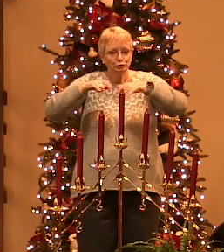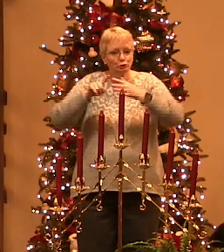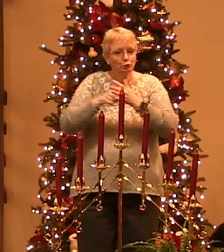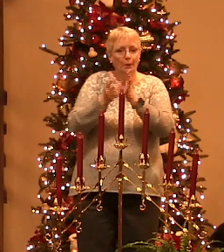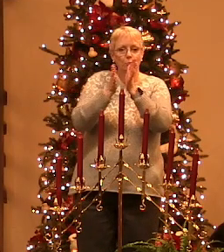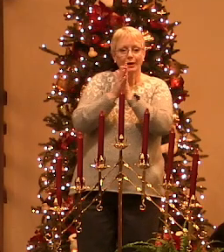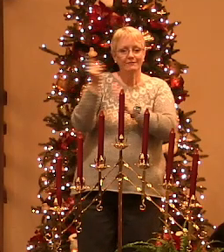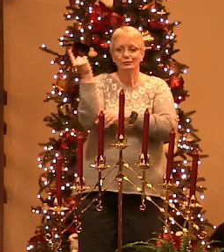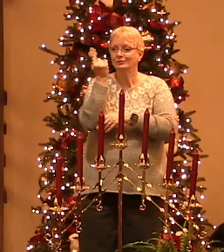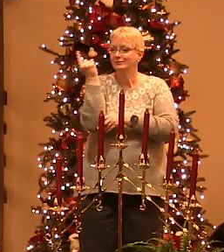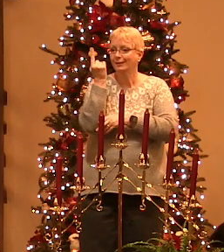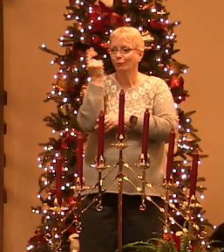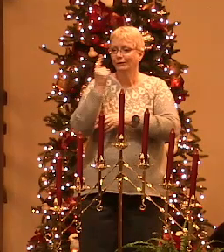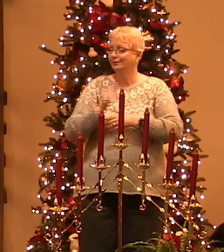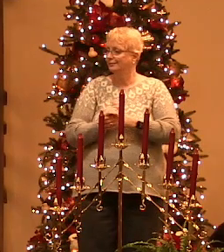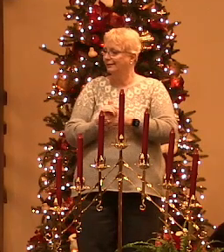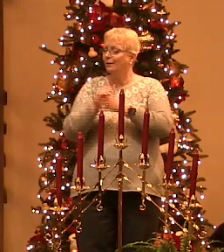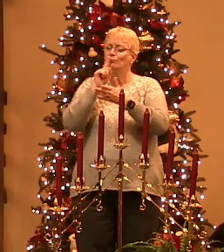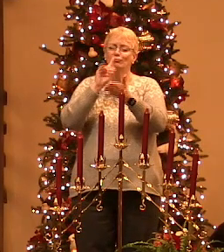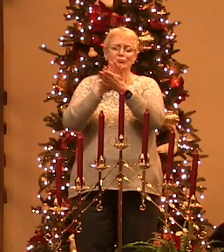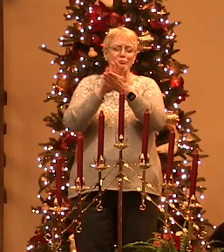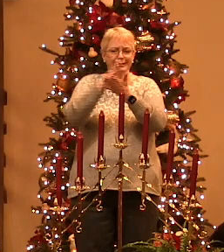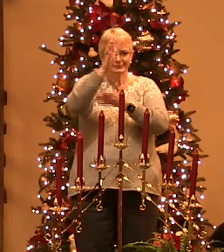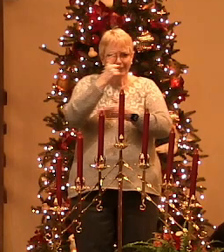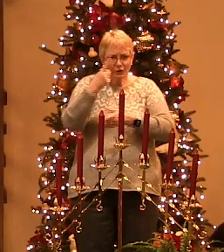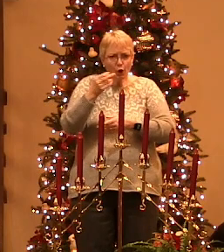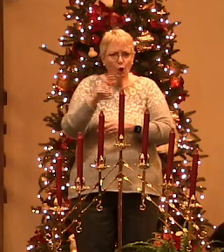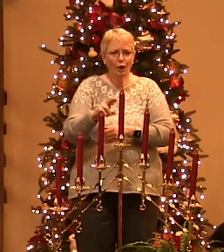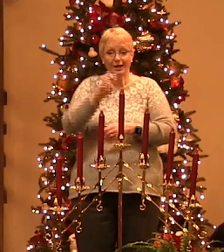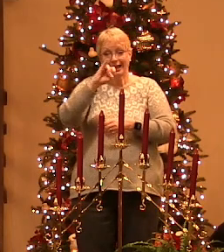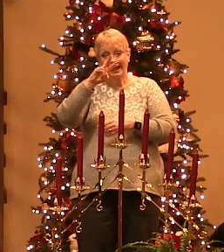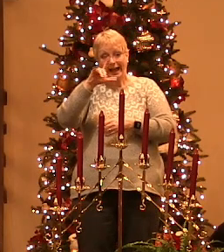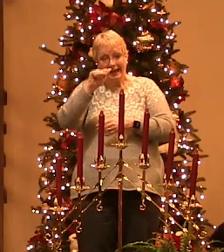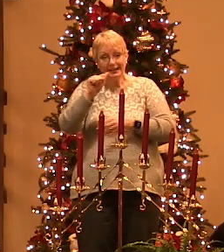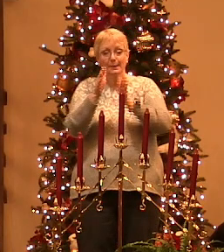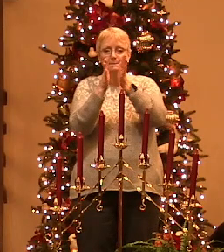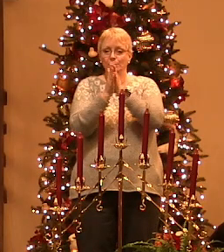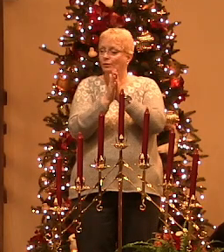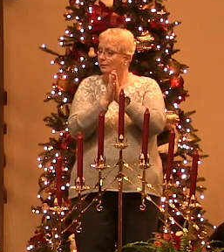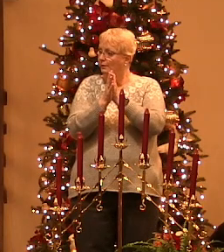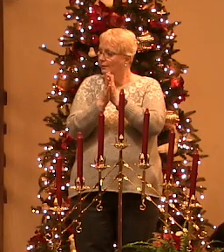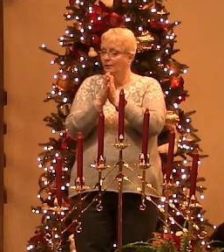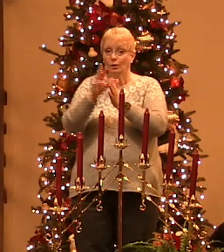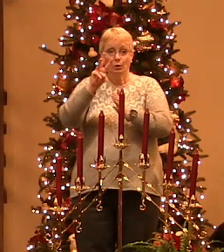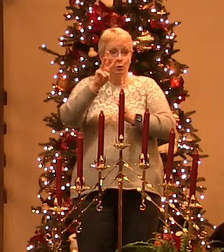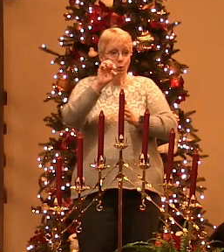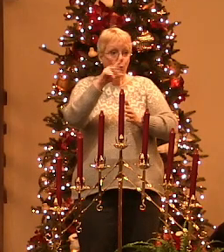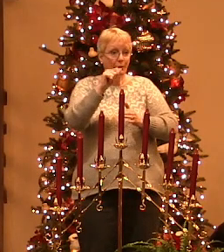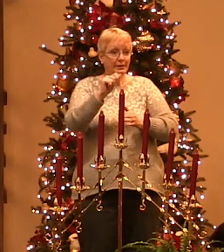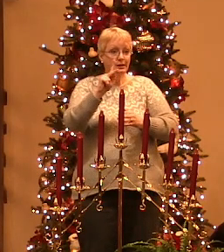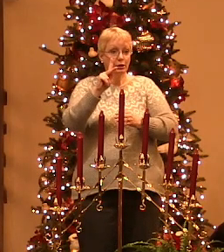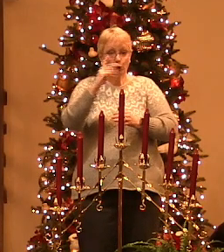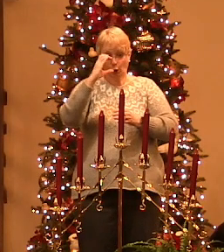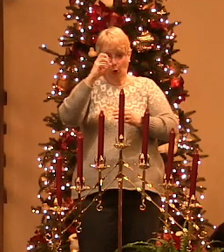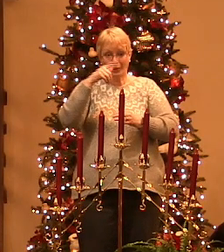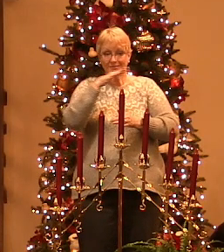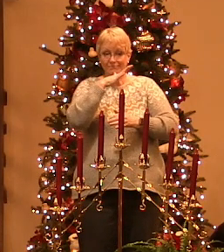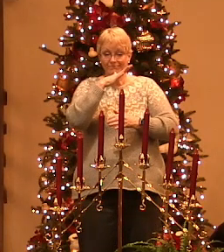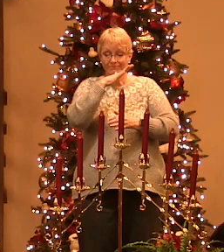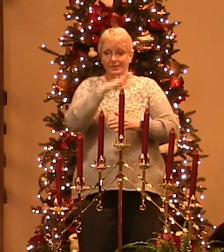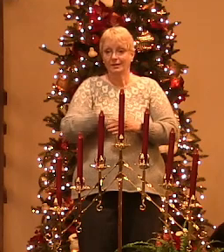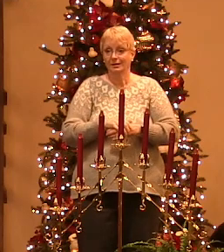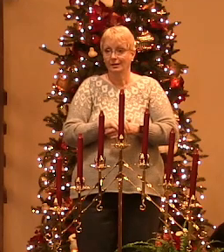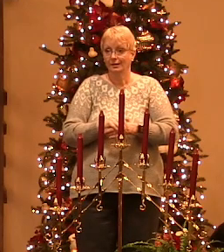and supporting this other person, and praise God for that. So keep Isla in prayer. We're going to keep Wendy Coy's mother, Sally Kapler, in prayer.